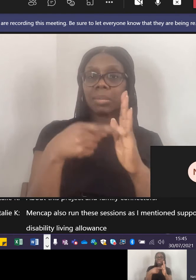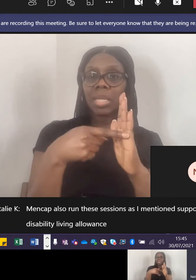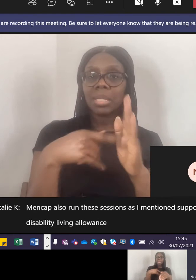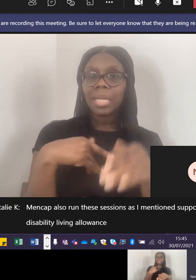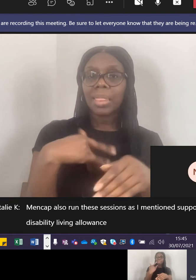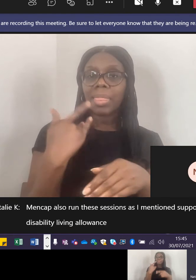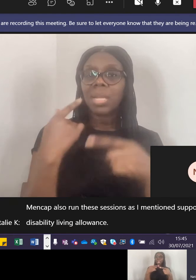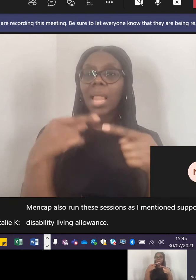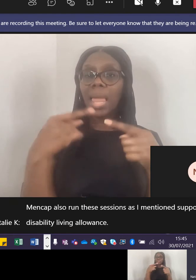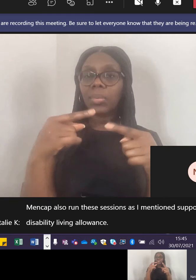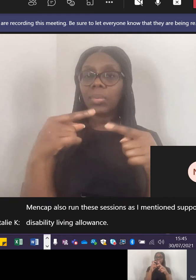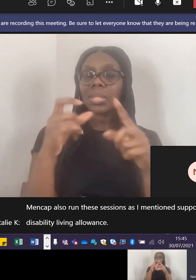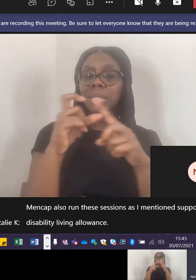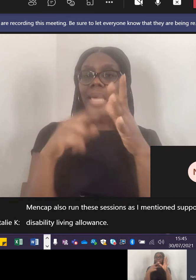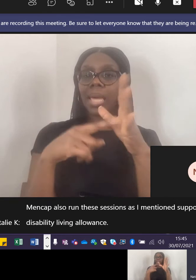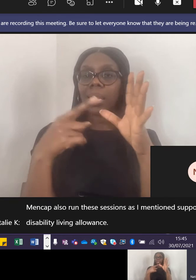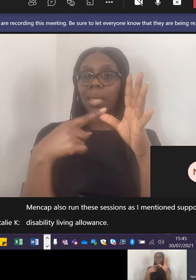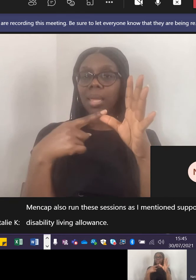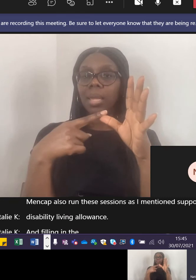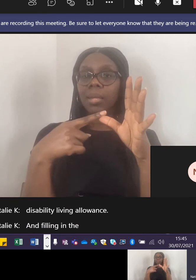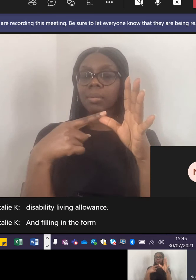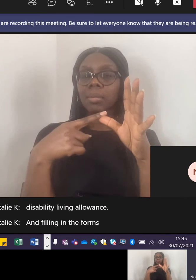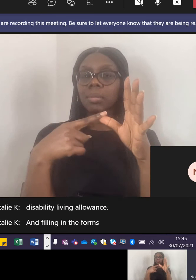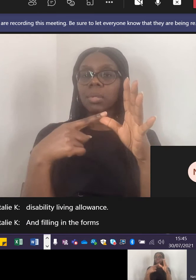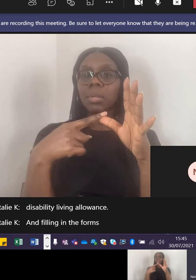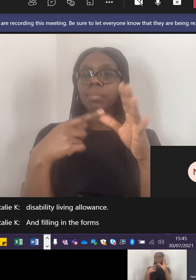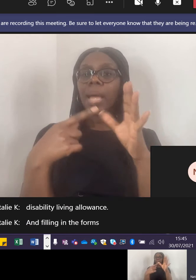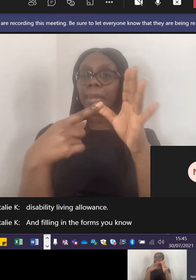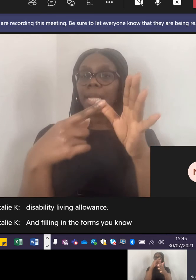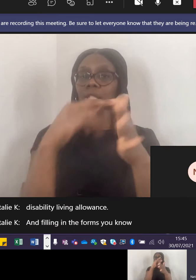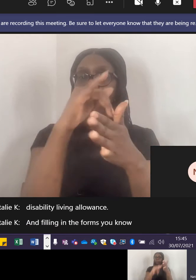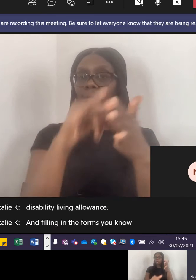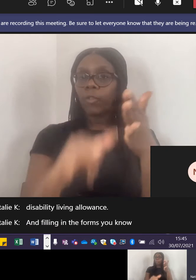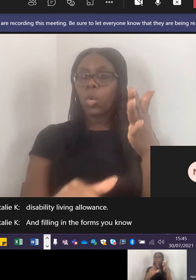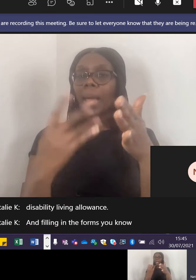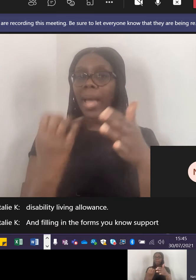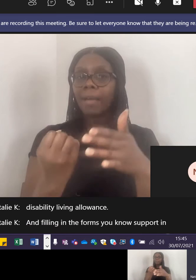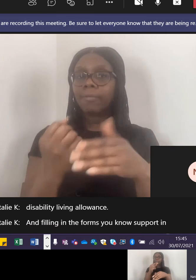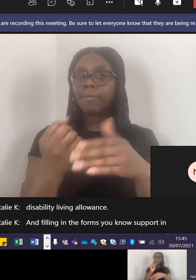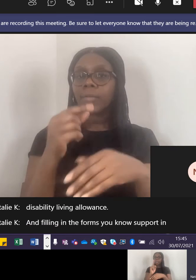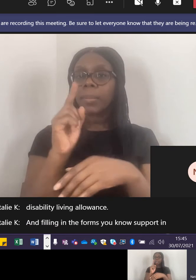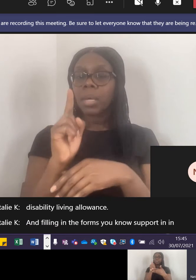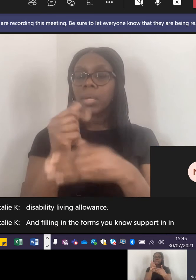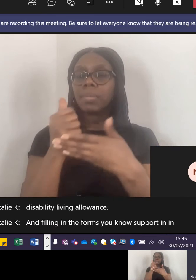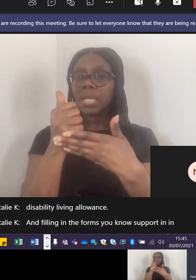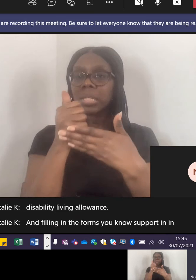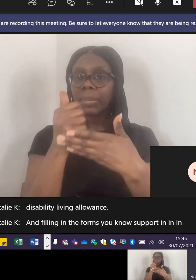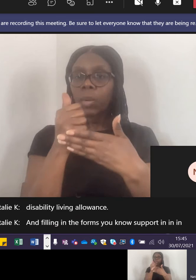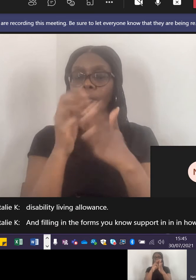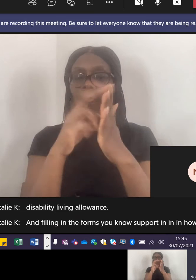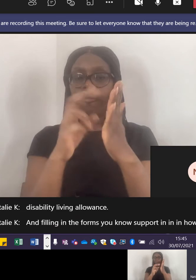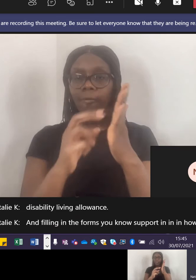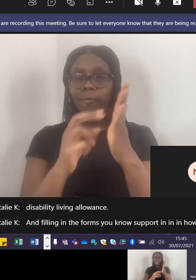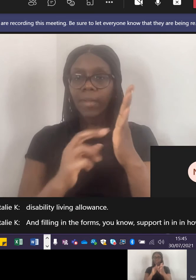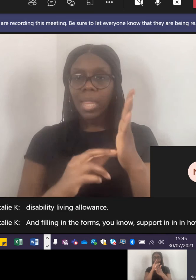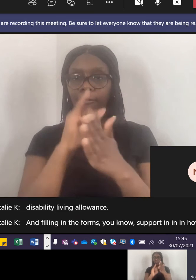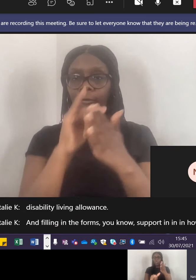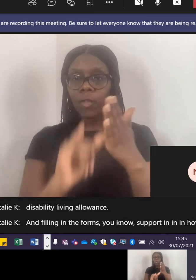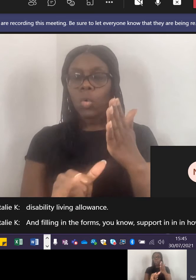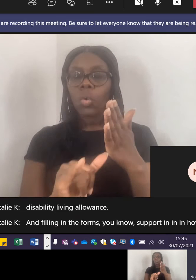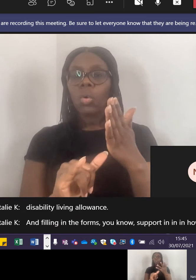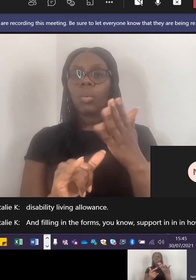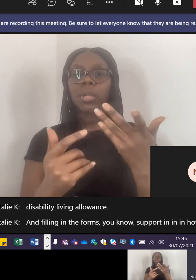Allowance and filling in the forms, support in how